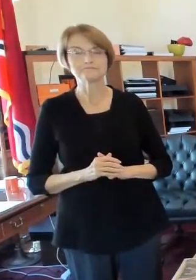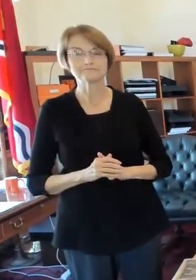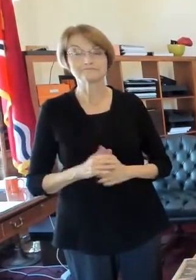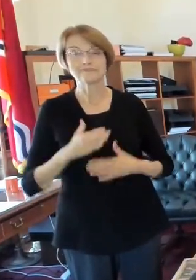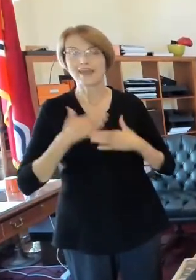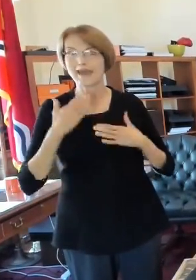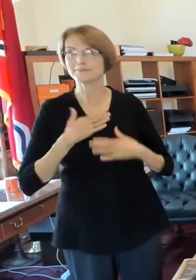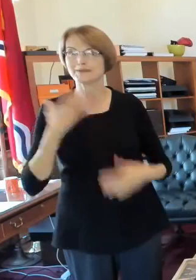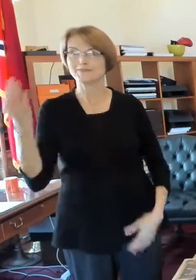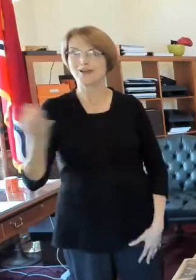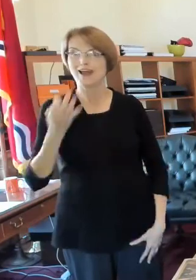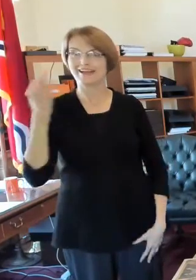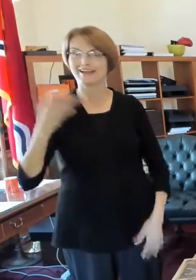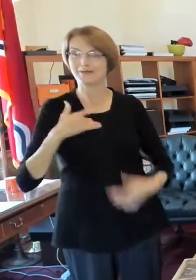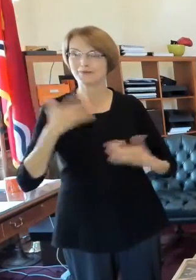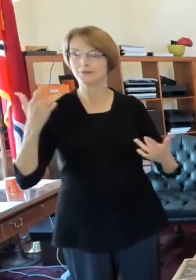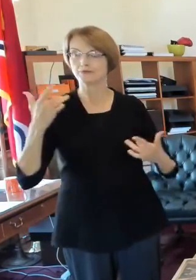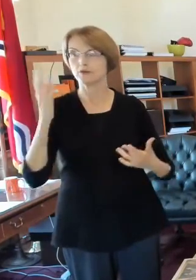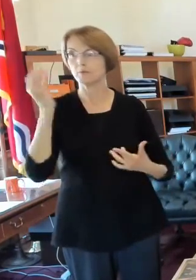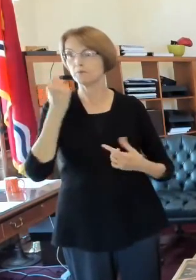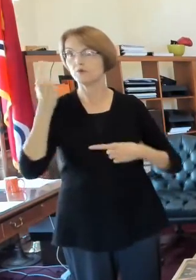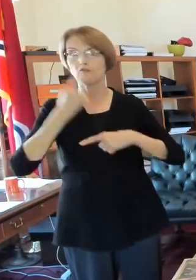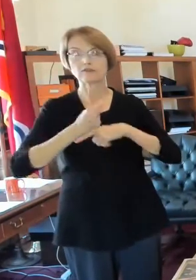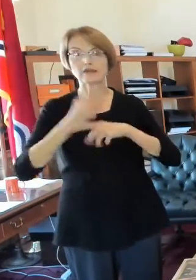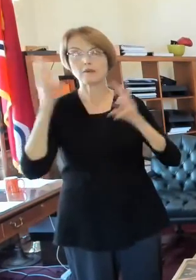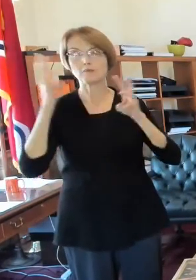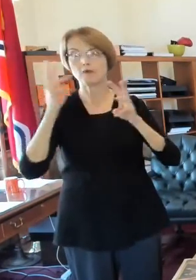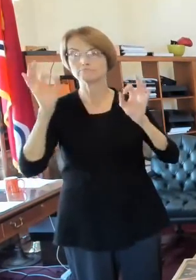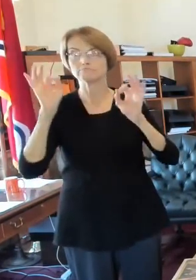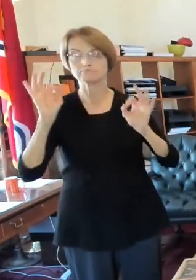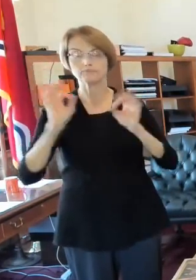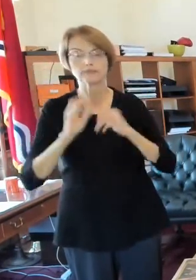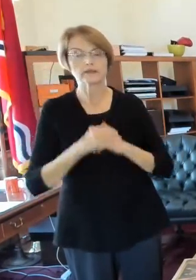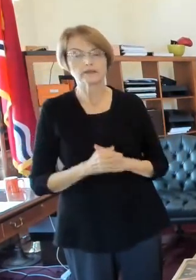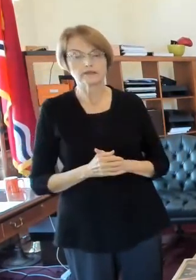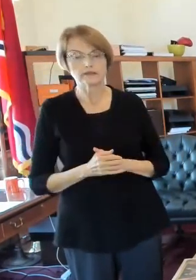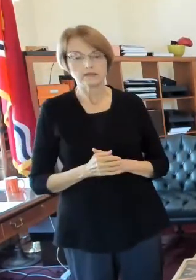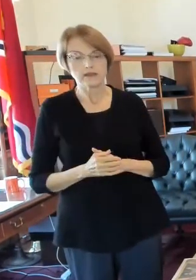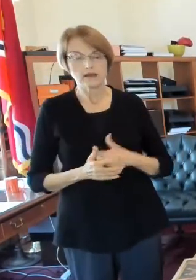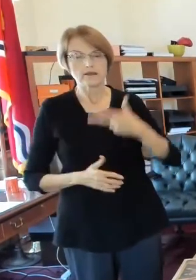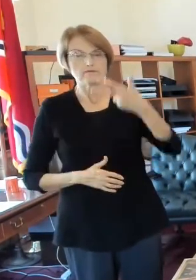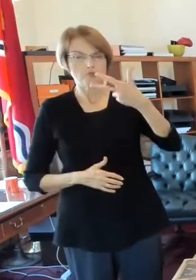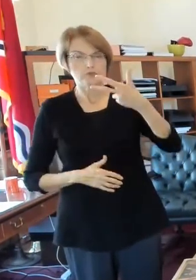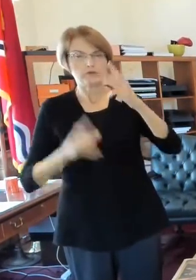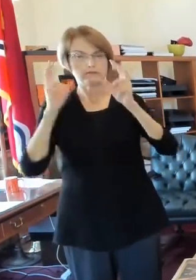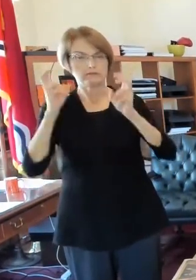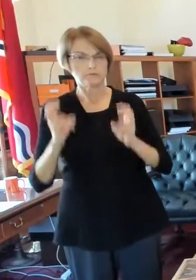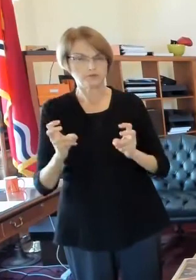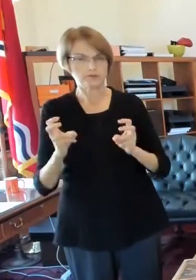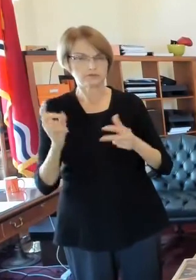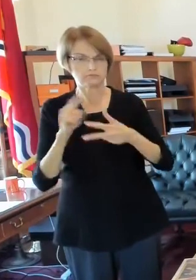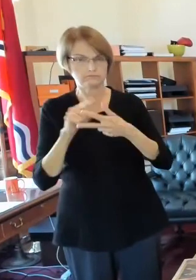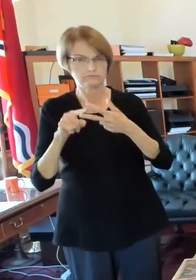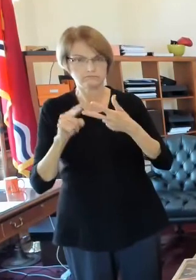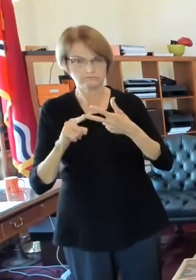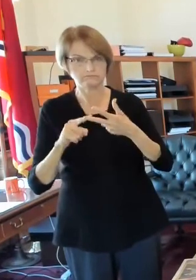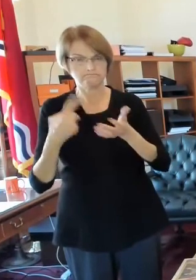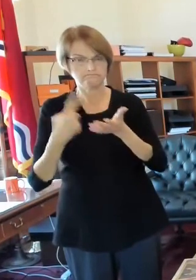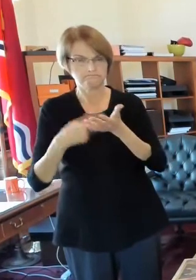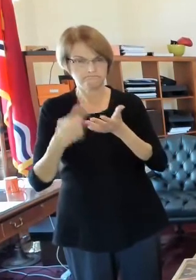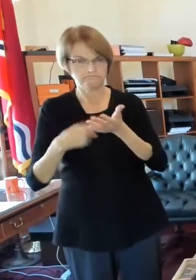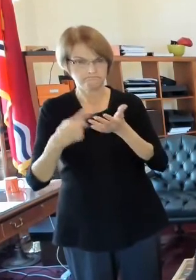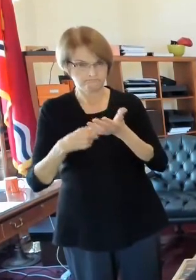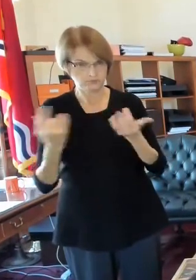Happy Friday. Still a beautiful day out there. I've got three subjects that I'd like to chat with you about